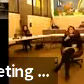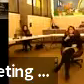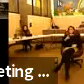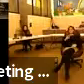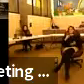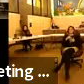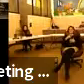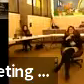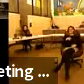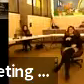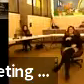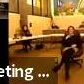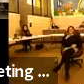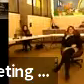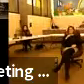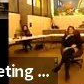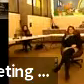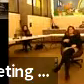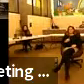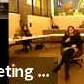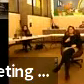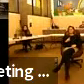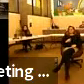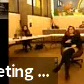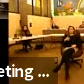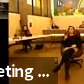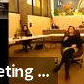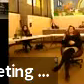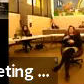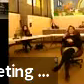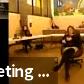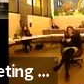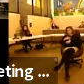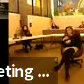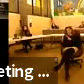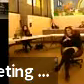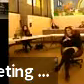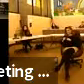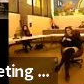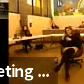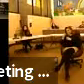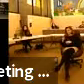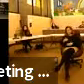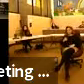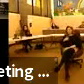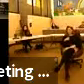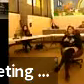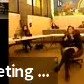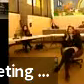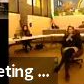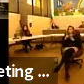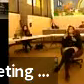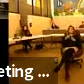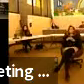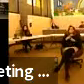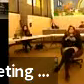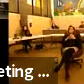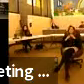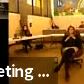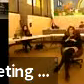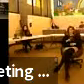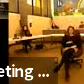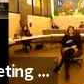that. I ended my comments by saying that my request to the town board is that you